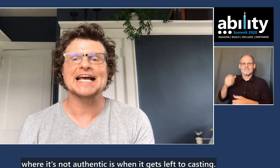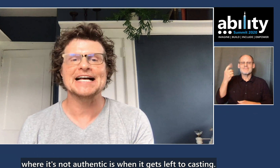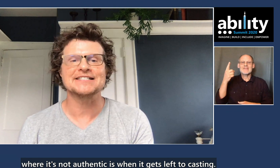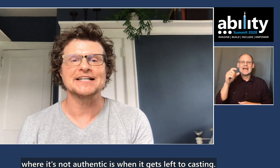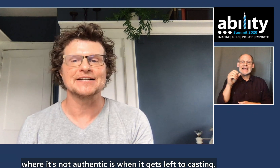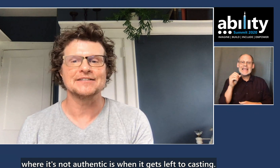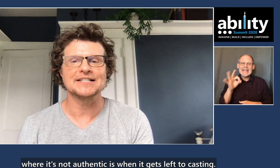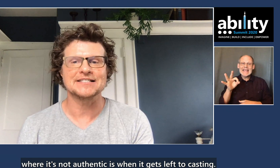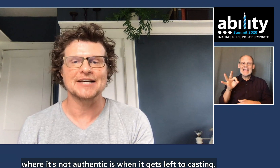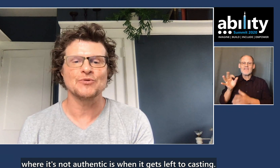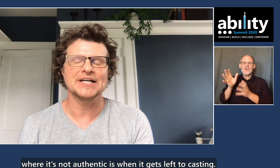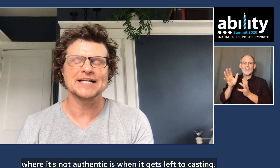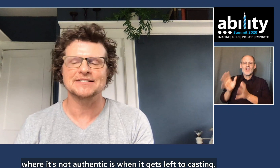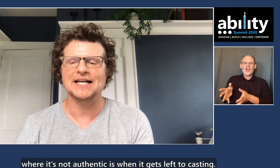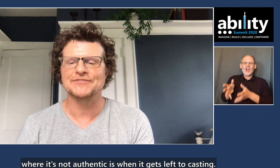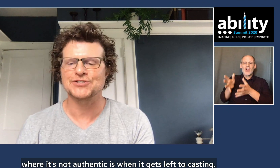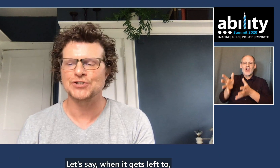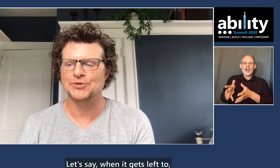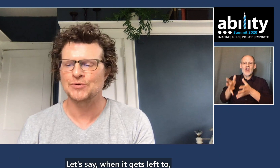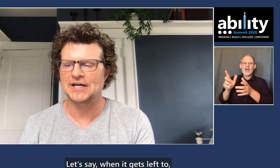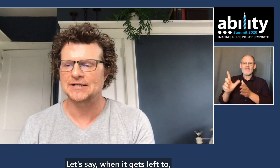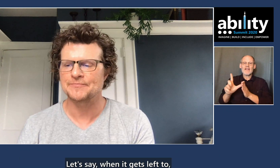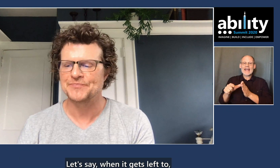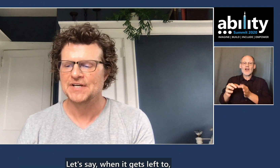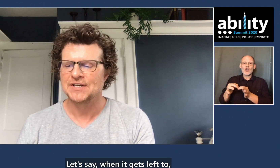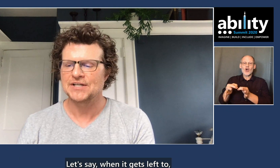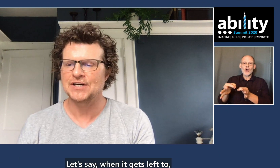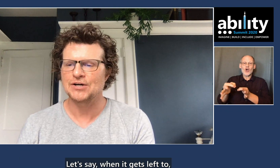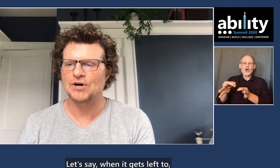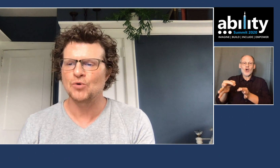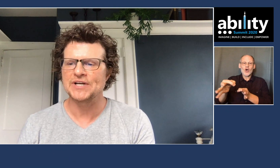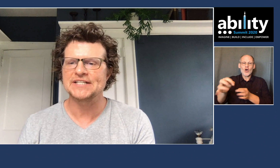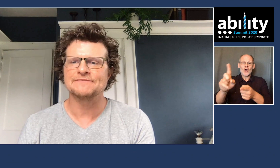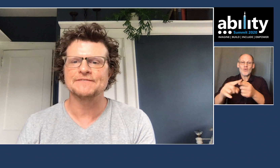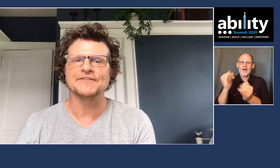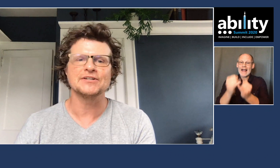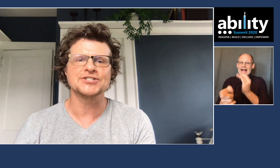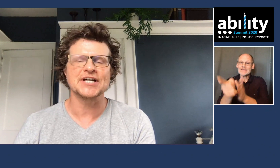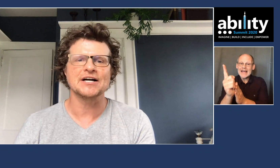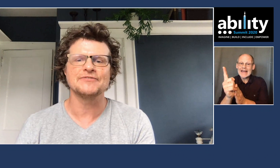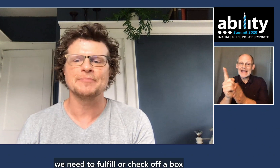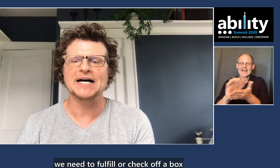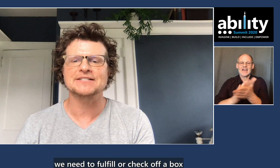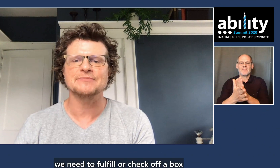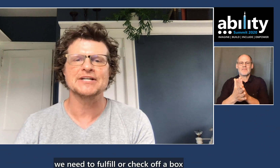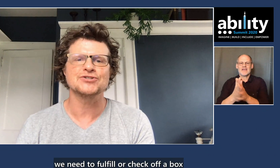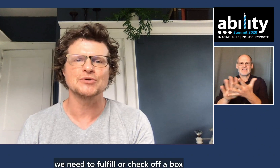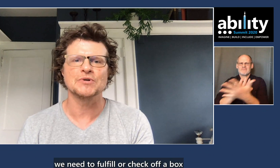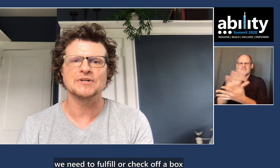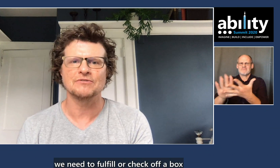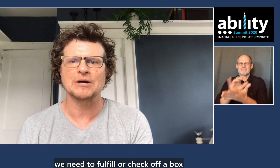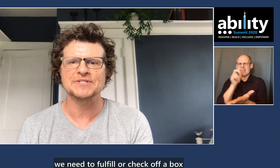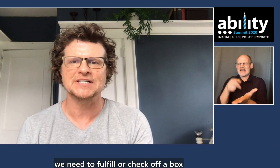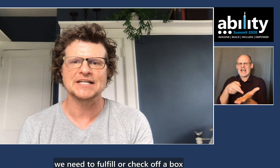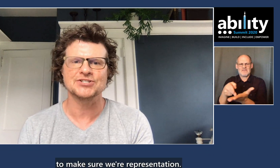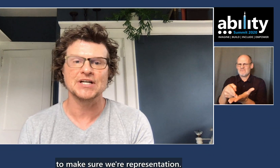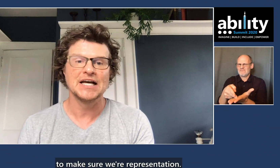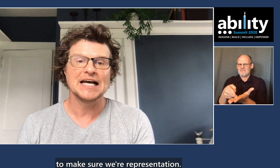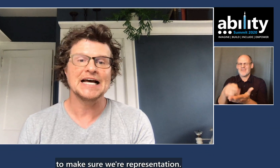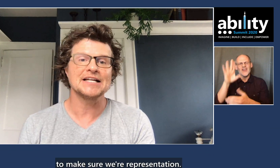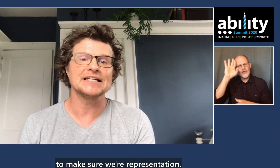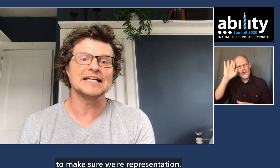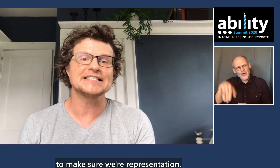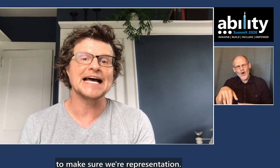gets left to casting, let's say, when it gets left to, we need to fulfill or check off a box to make sure we're